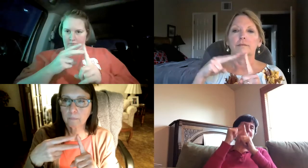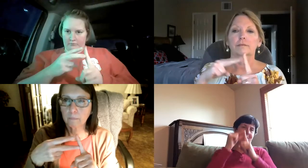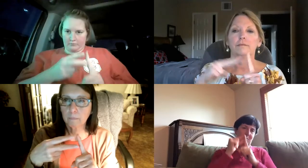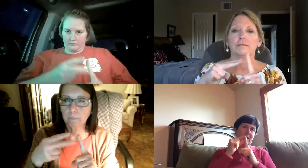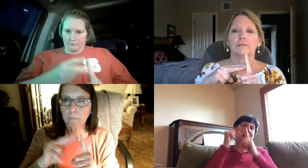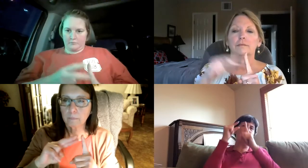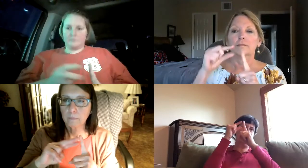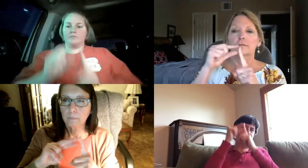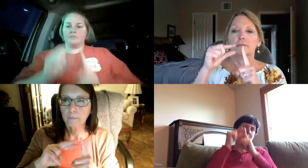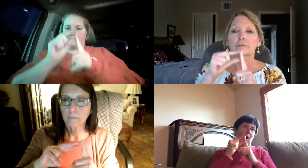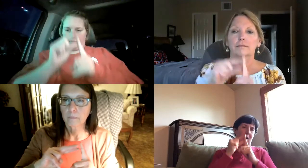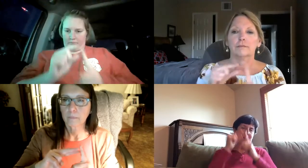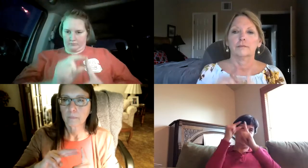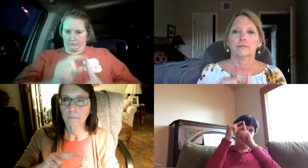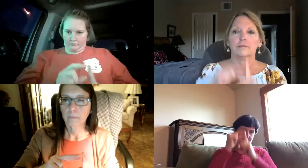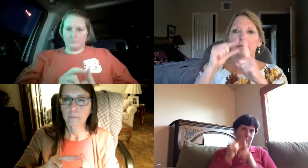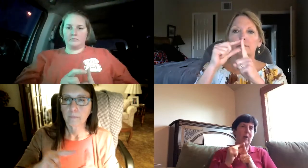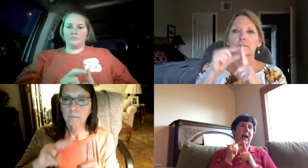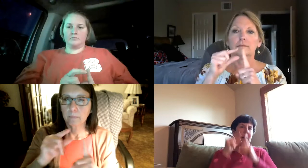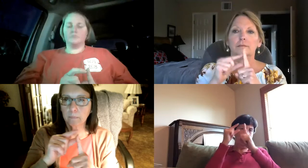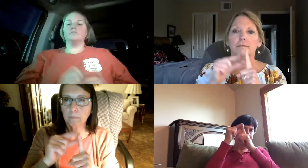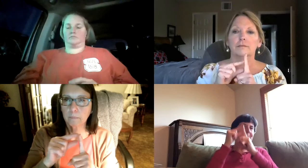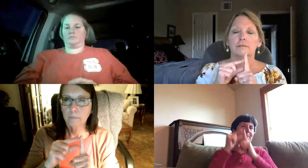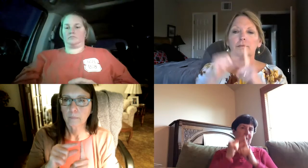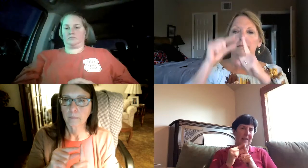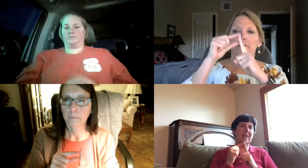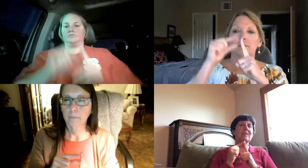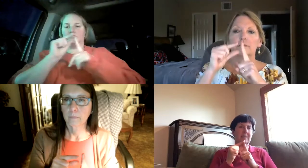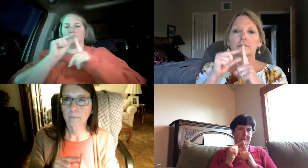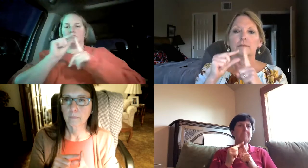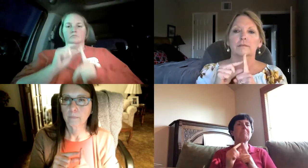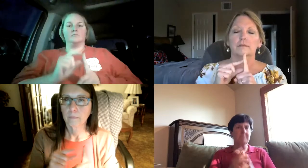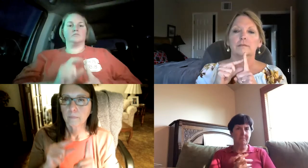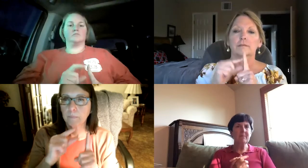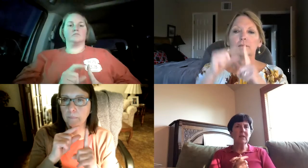I tend to more often just do vocab like this.